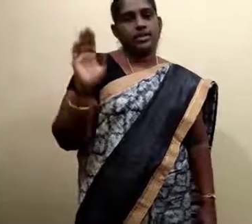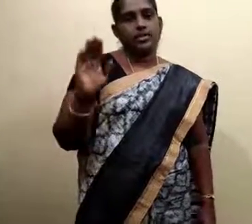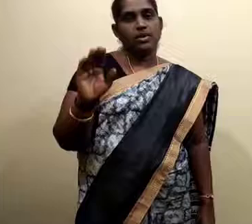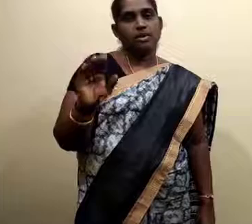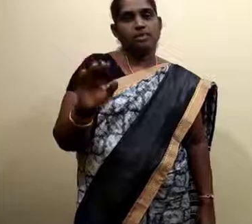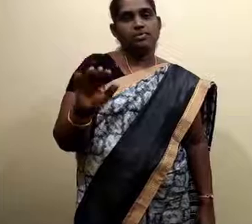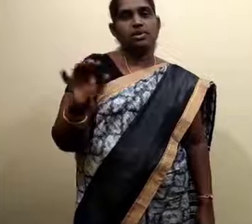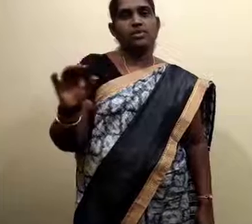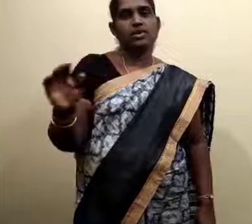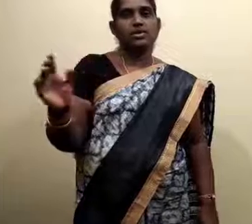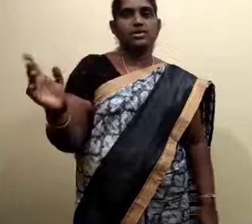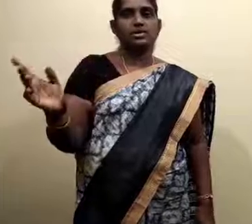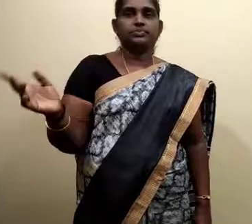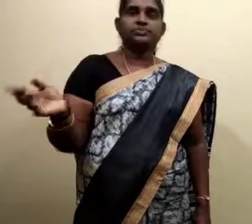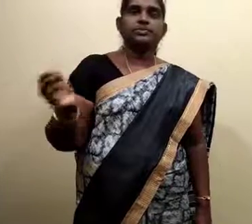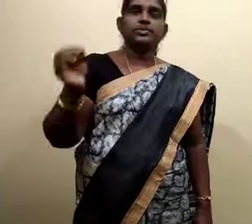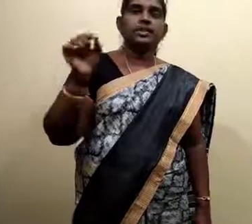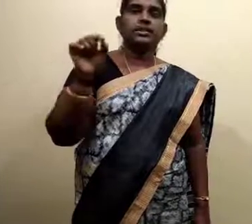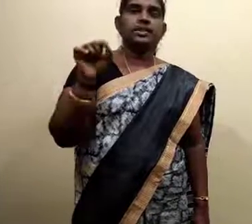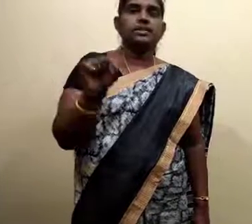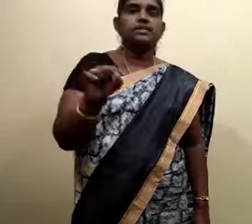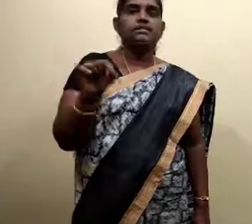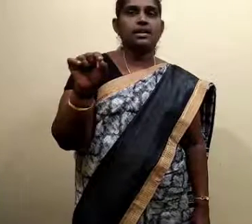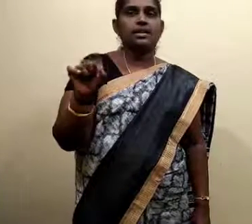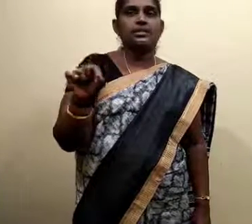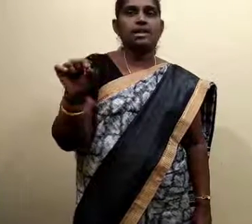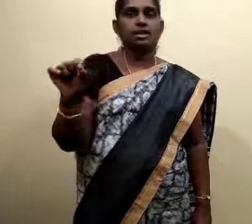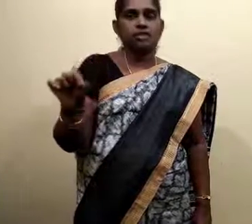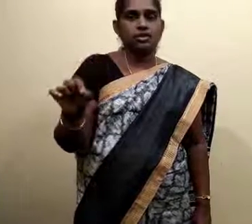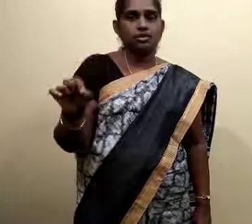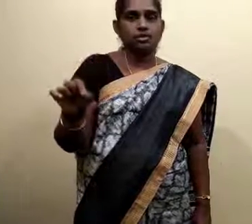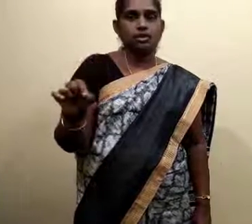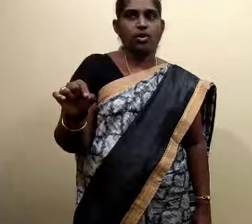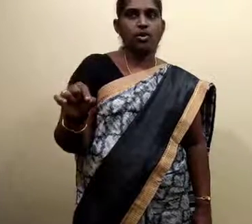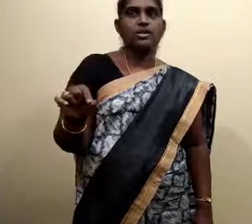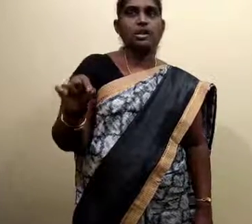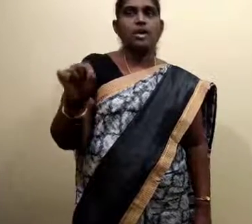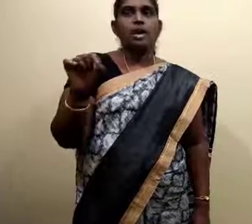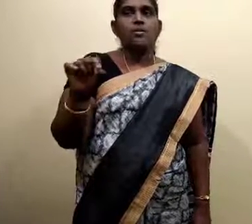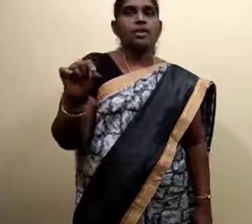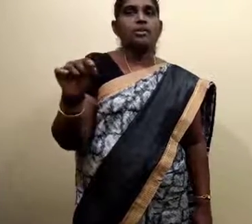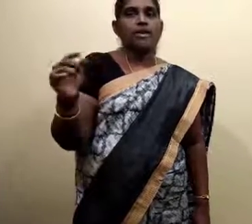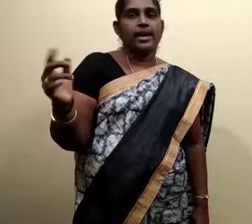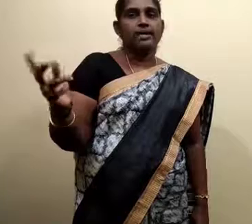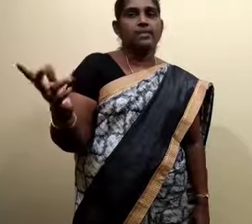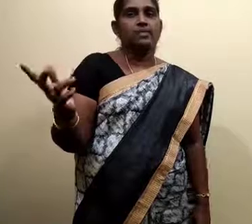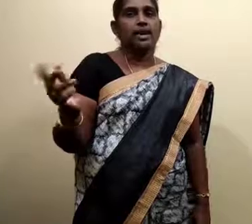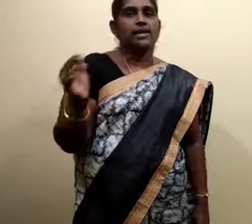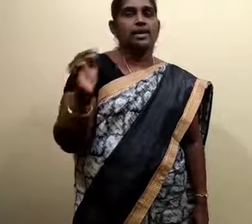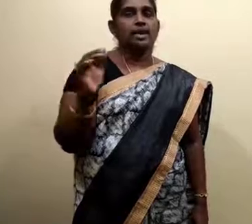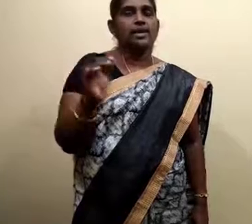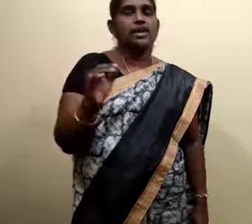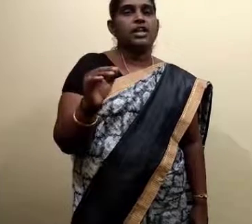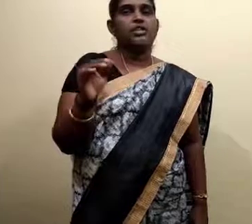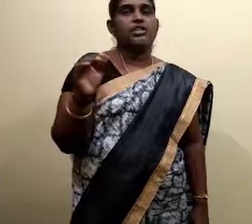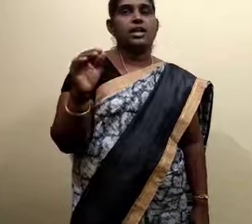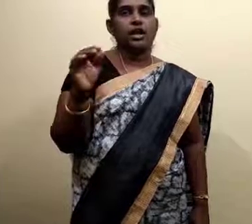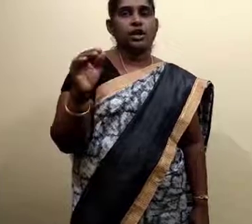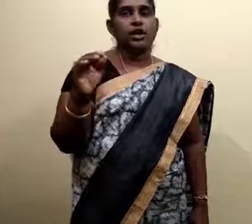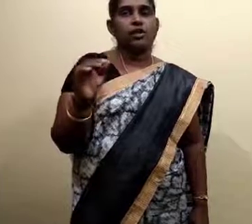Other parts of the world also. The term industrial revolution was popularized by the English